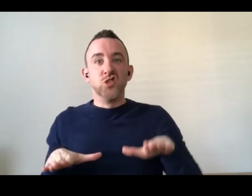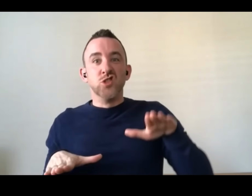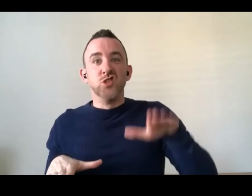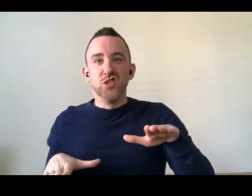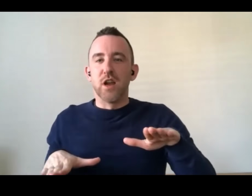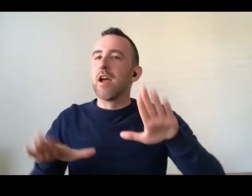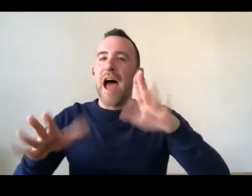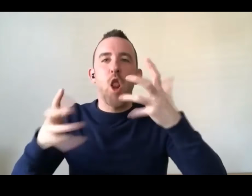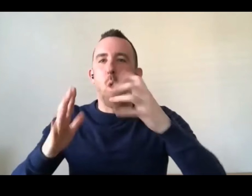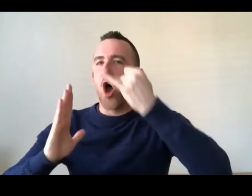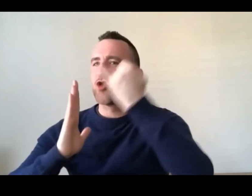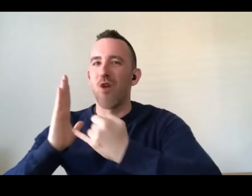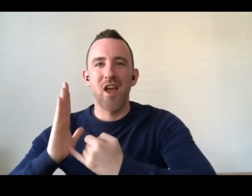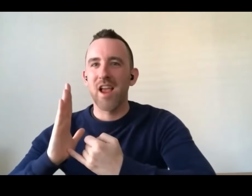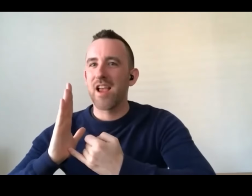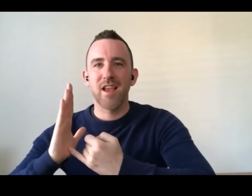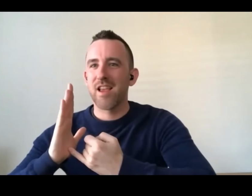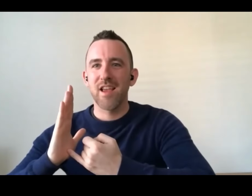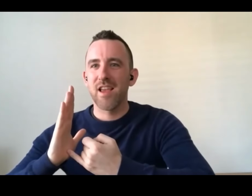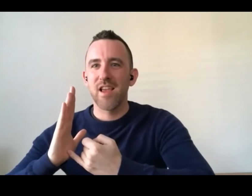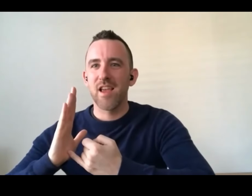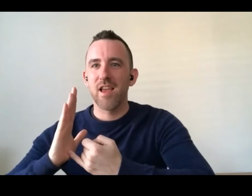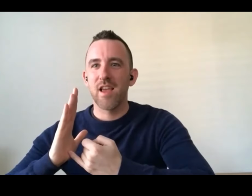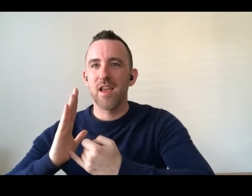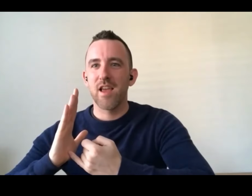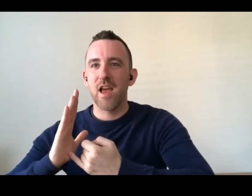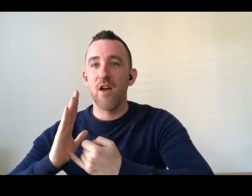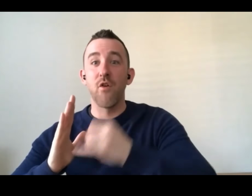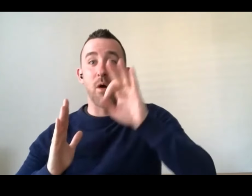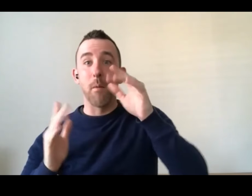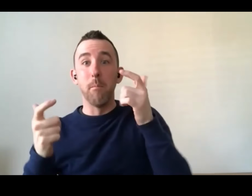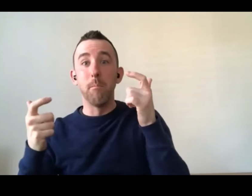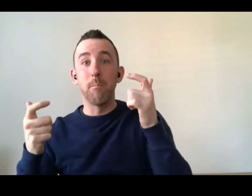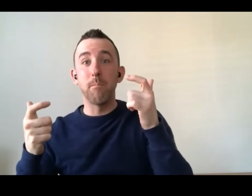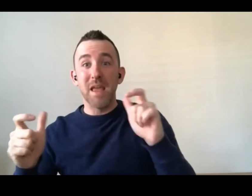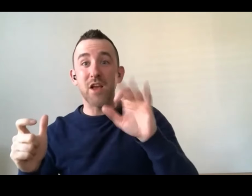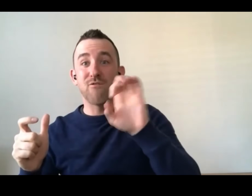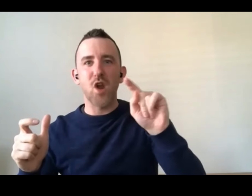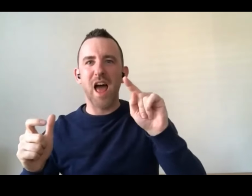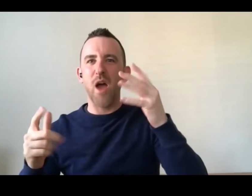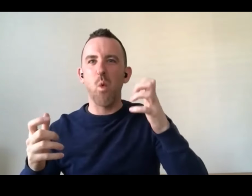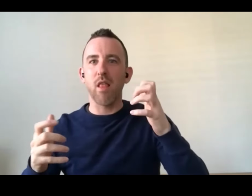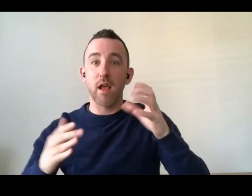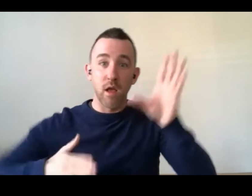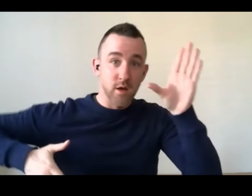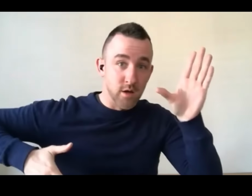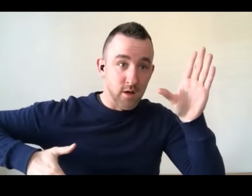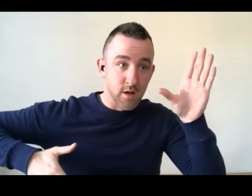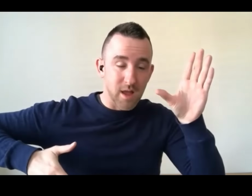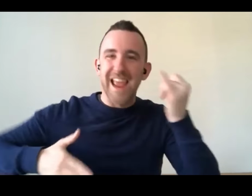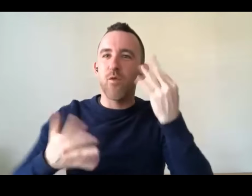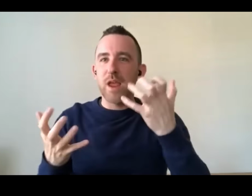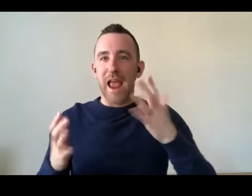a drawing of a Bigfoot. We want Bigfoot. If we ask for the Queen of